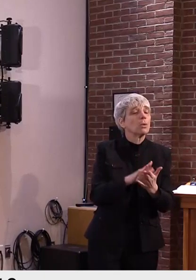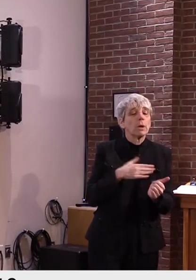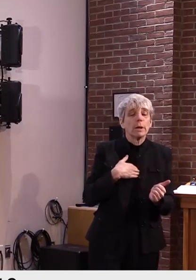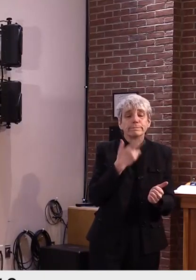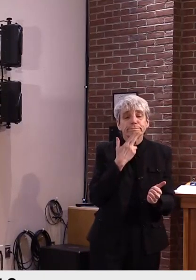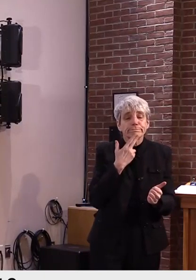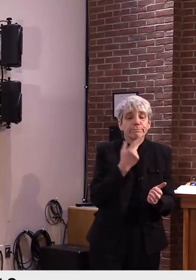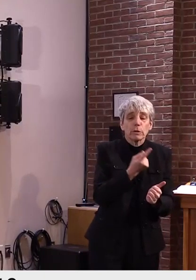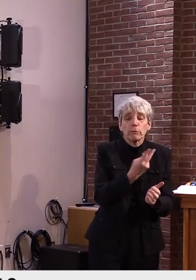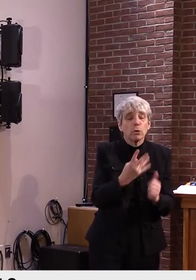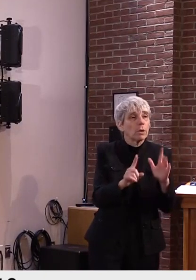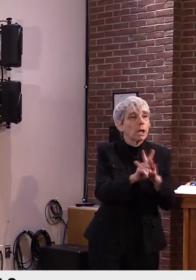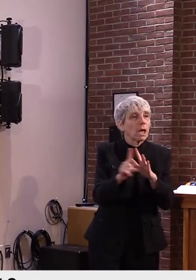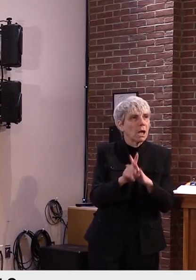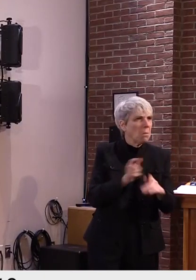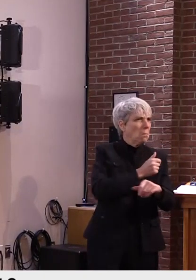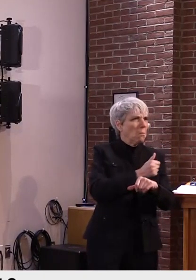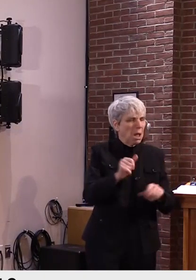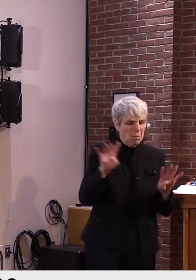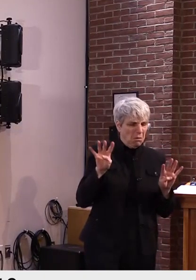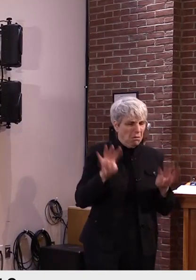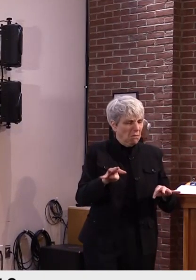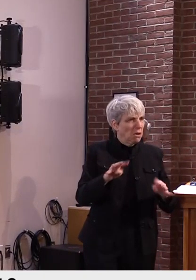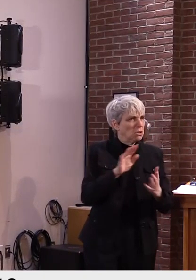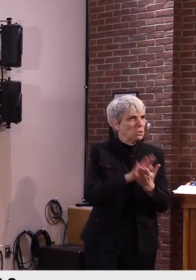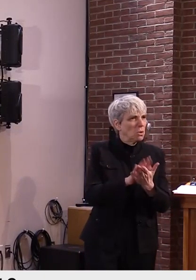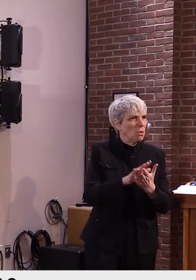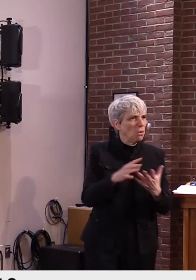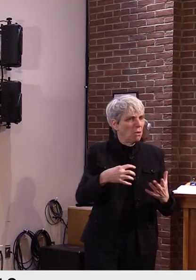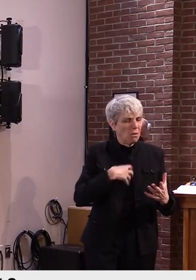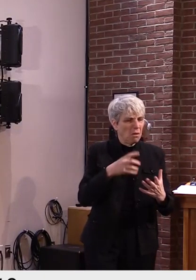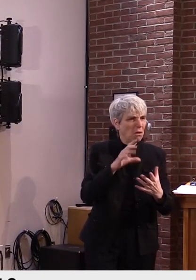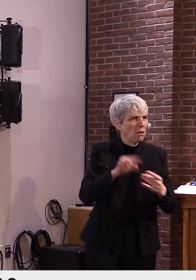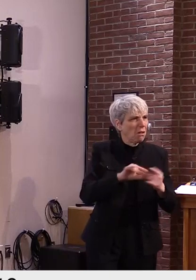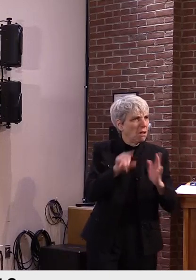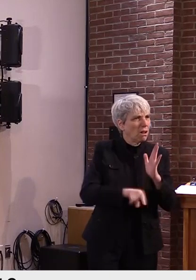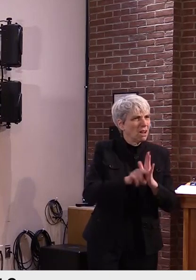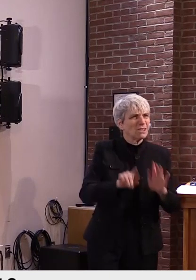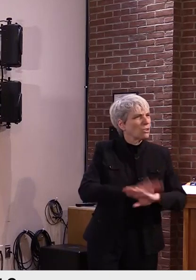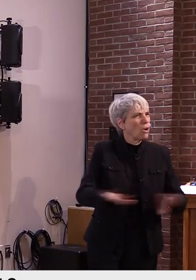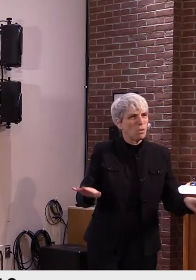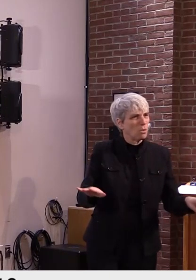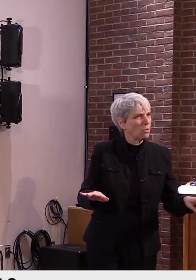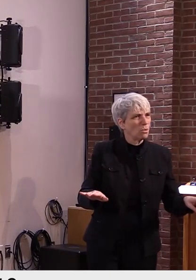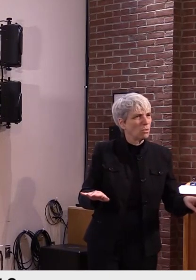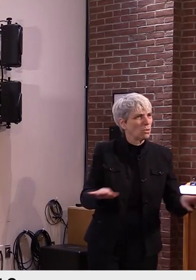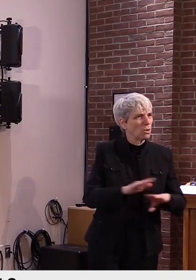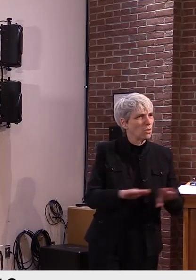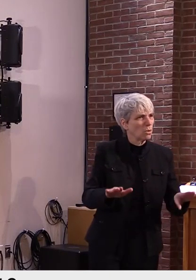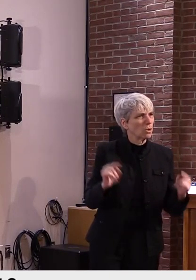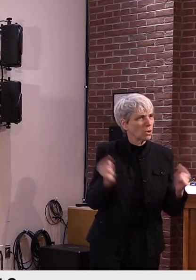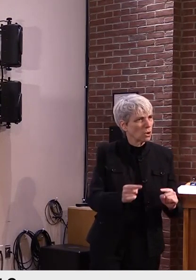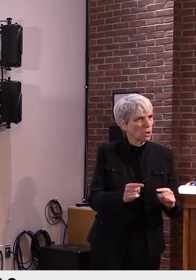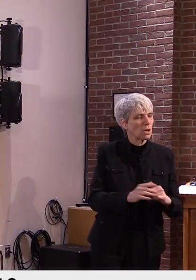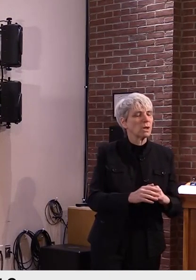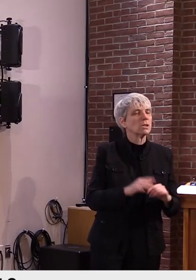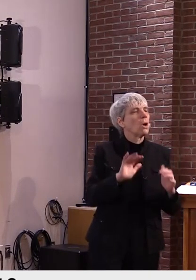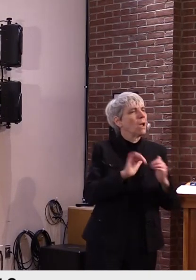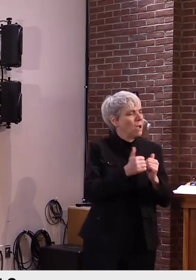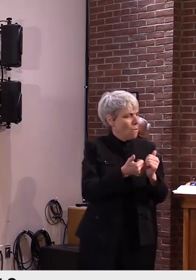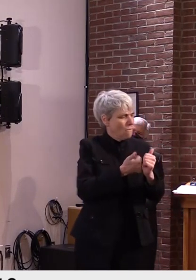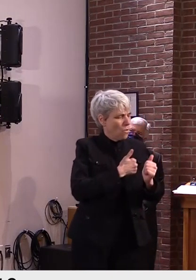number of COVID cases among its students or staff. So how can we reduce stigma? First,